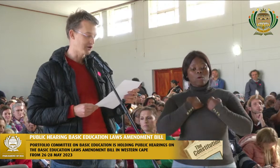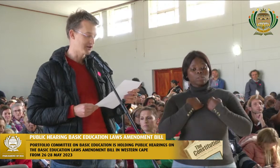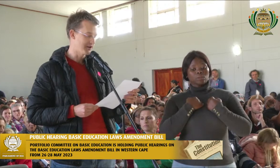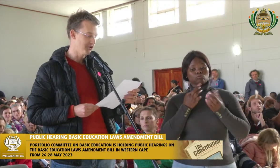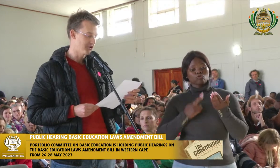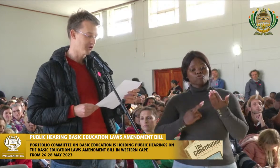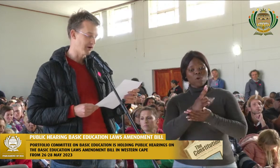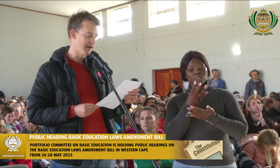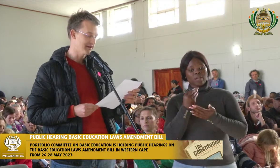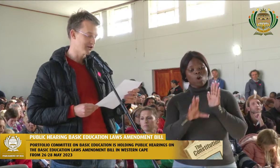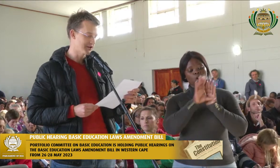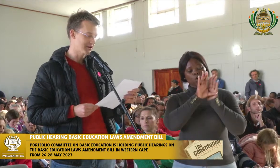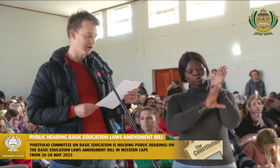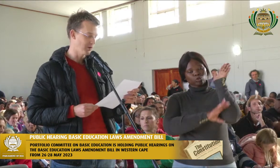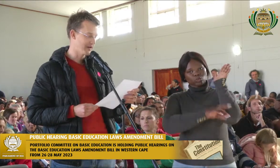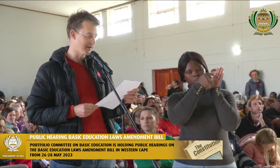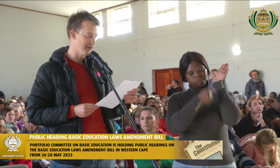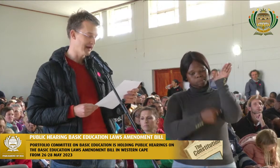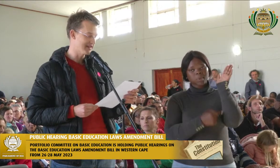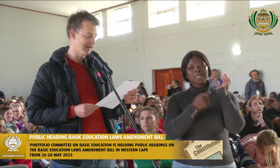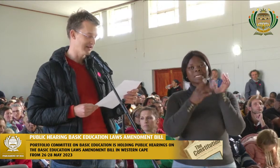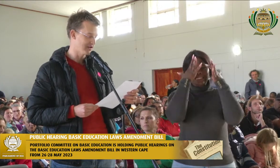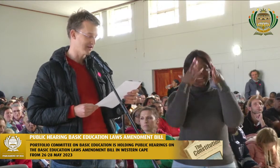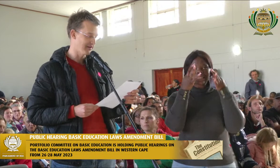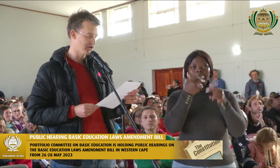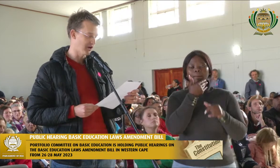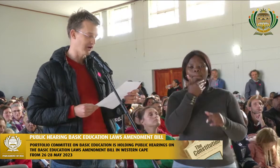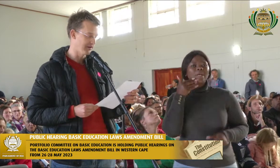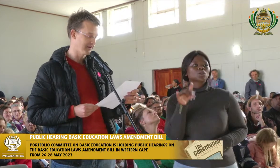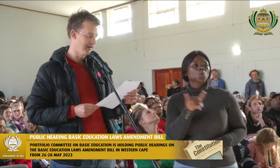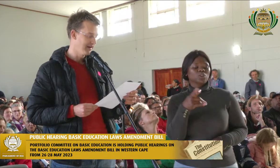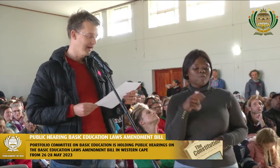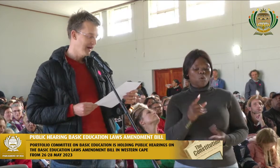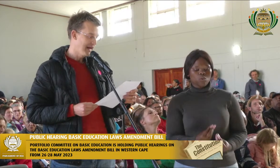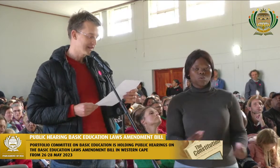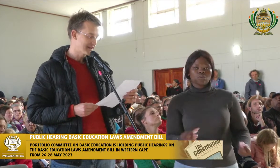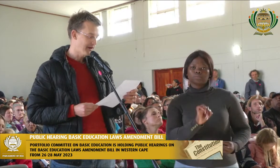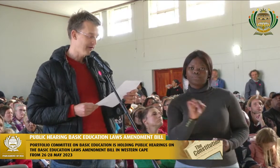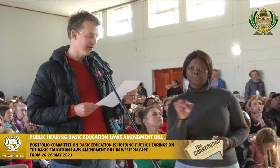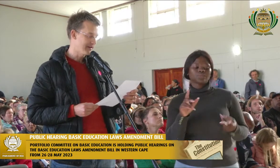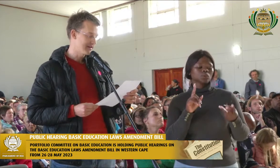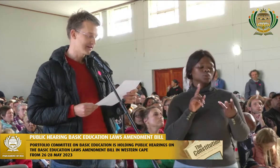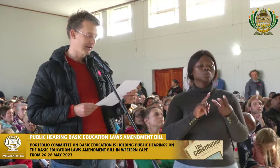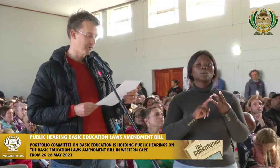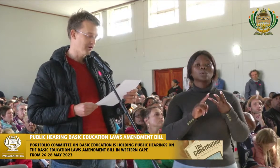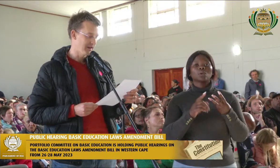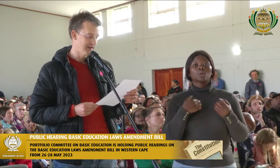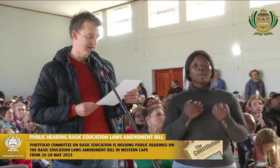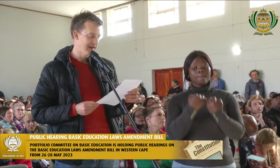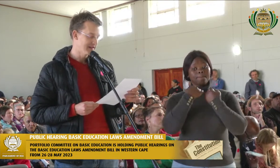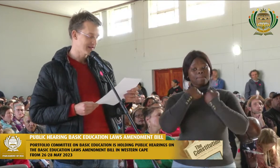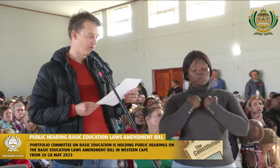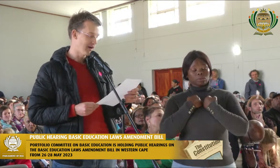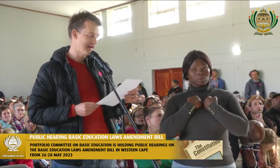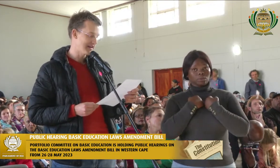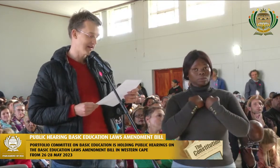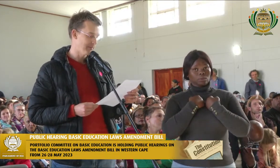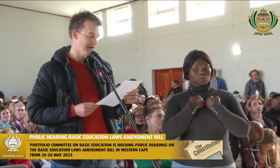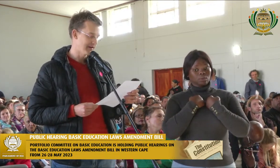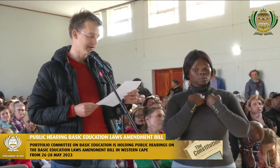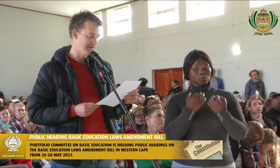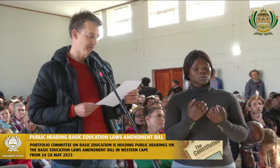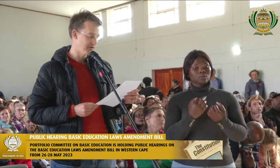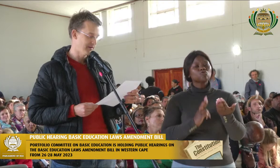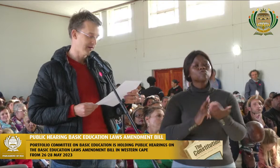right and constitutional right to decide what is the best interest of the child. It is the parents and the privilege, it is the rights